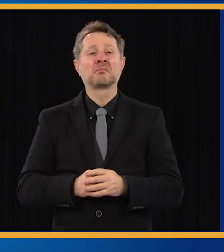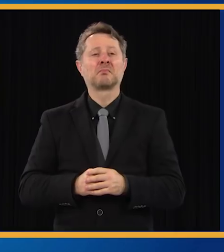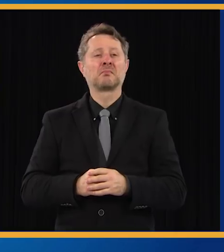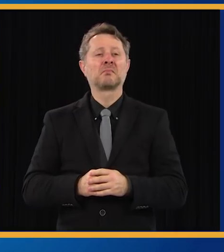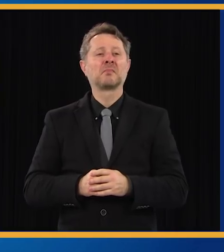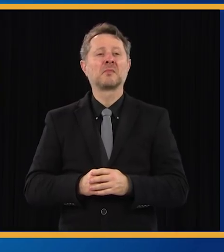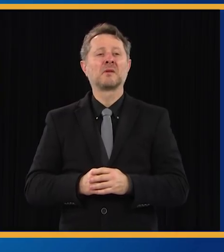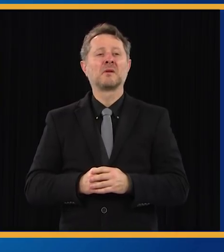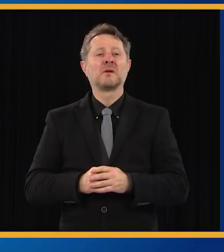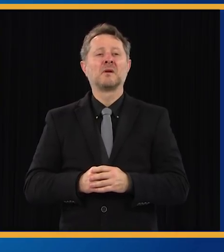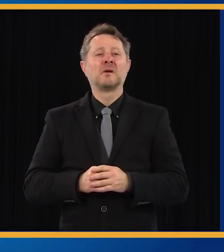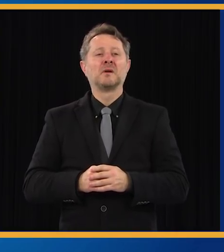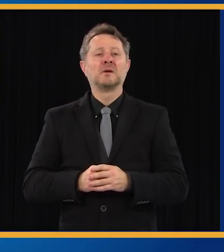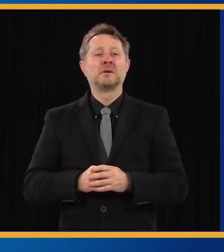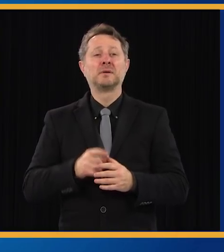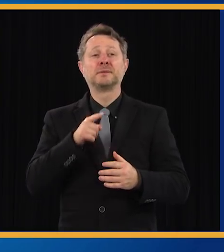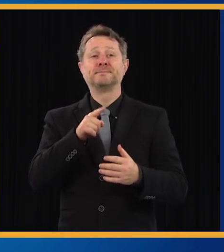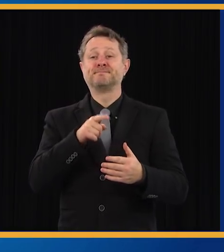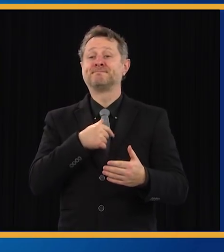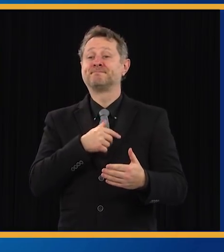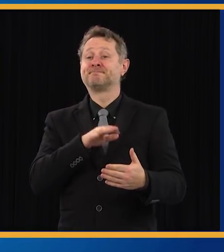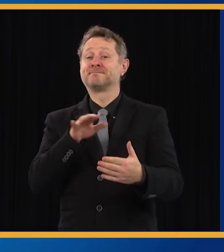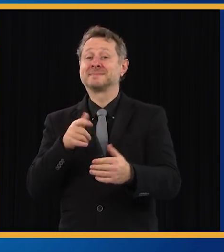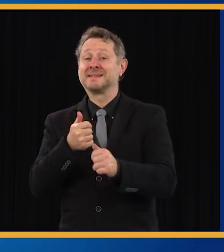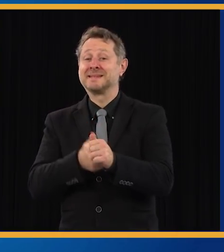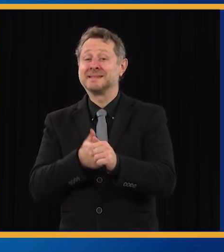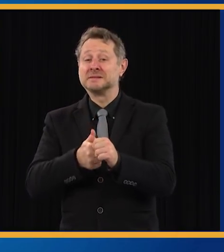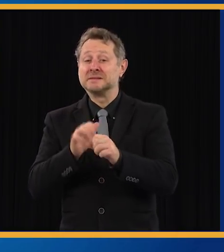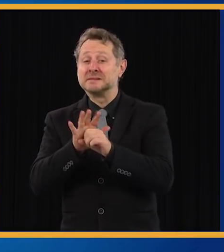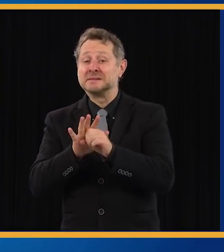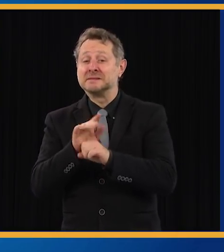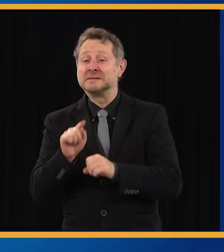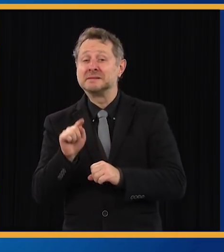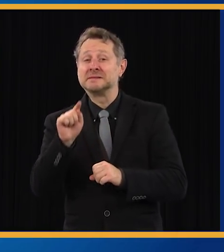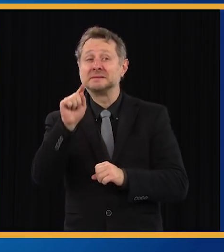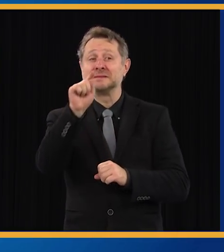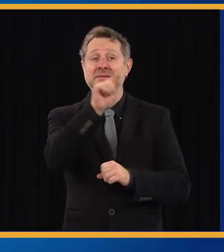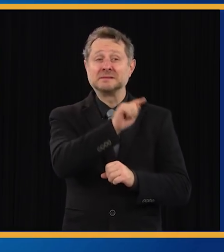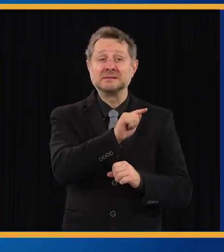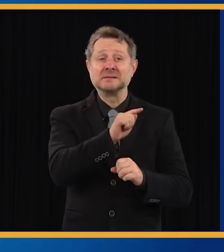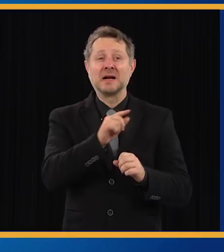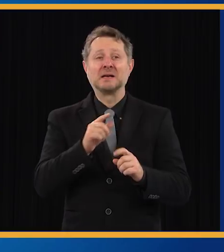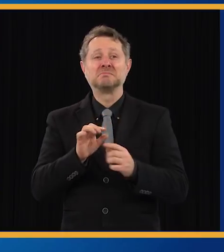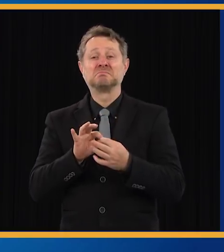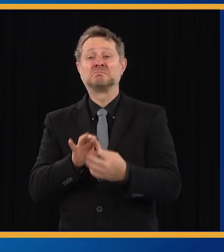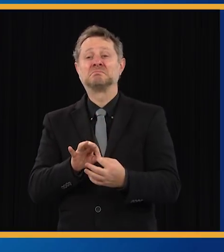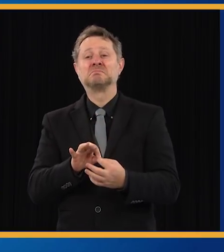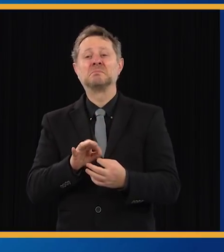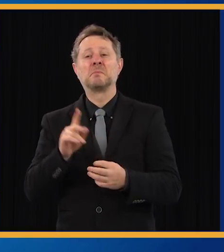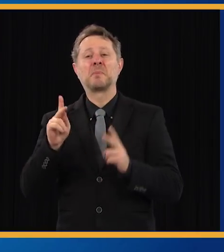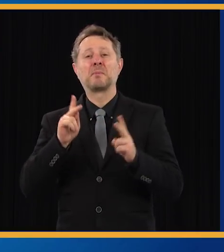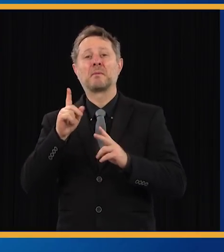This is the infection rate by region. People hear New York, they think New York City.